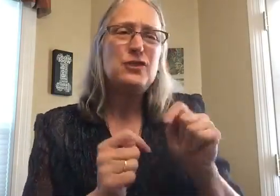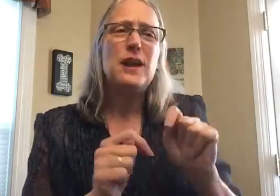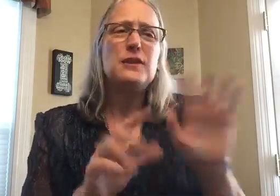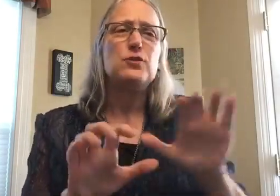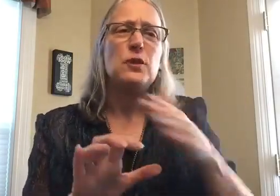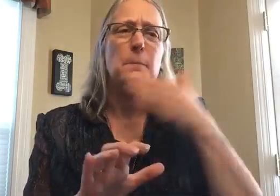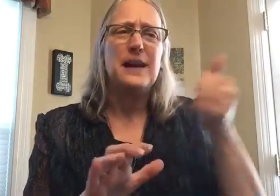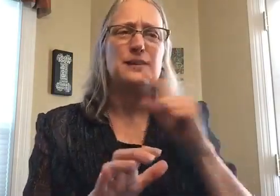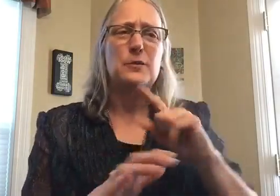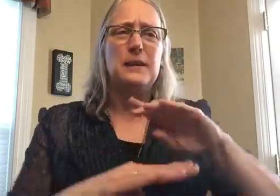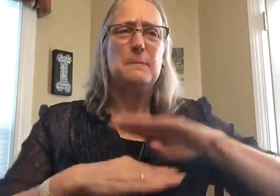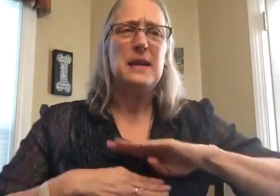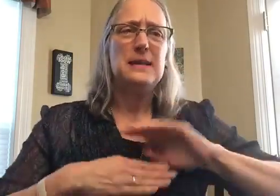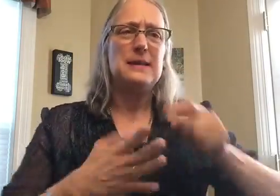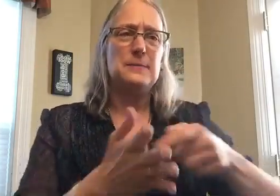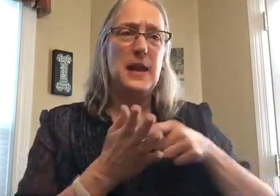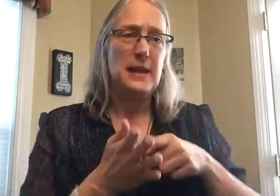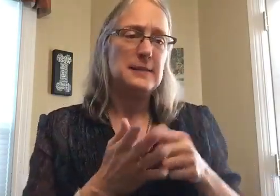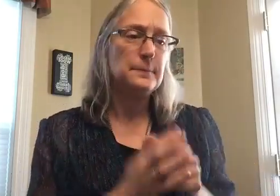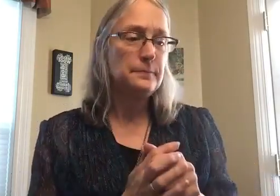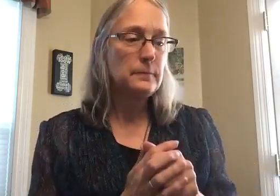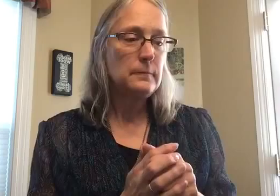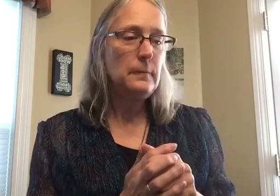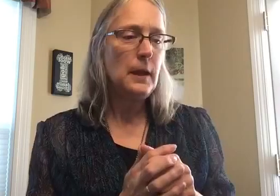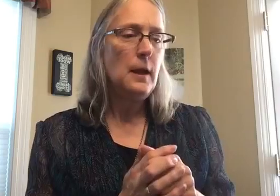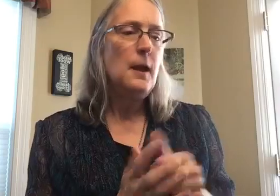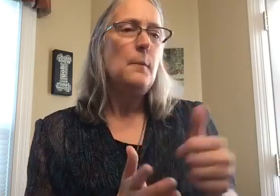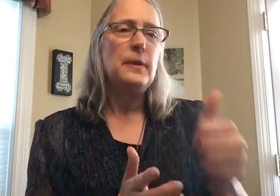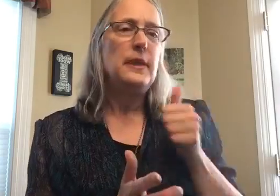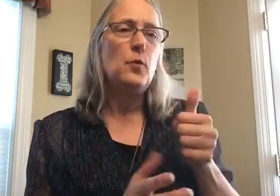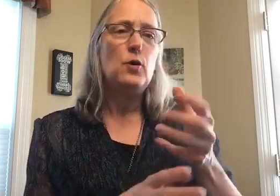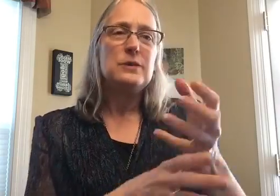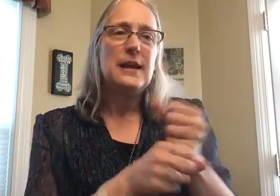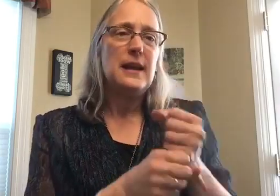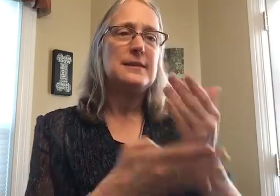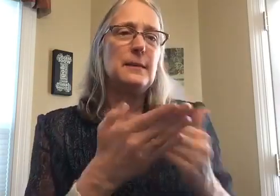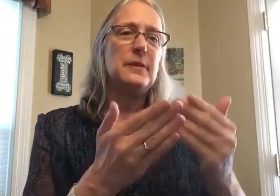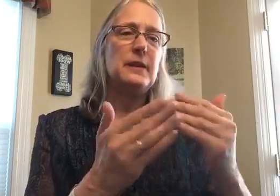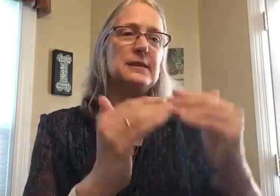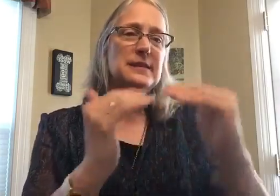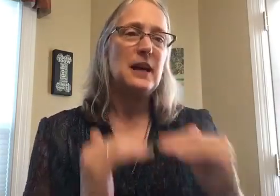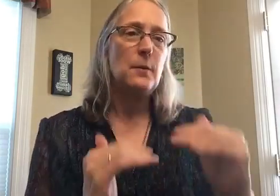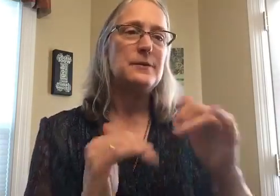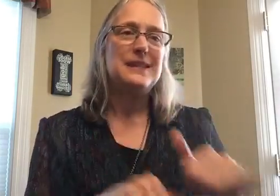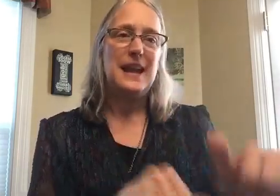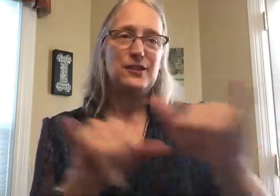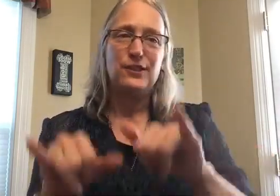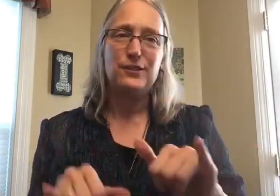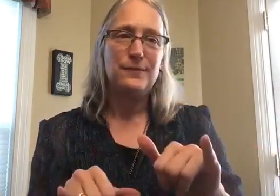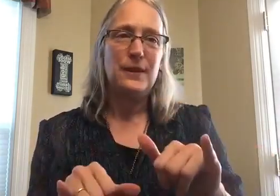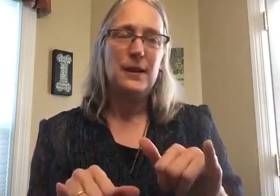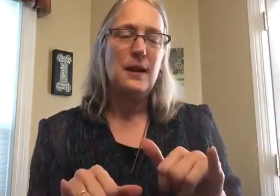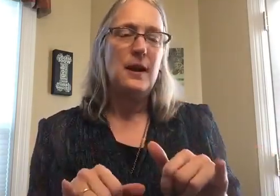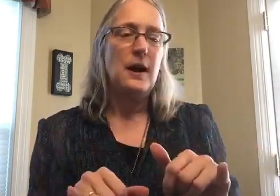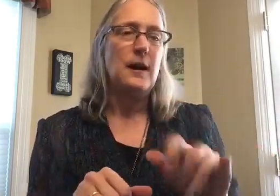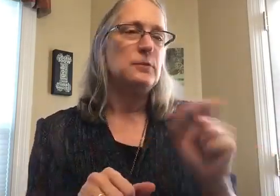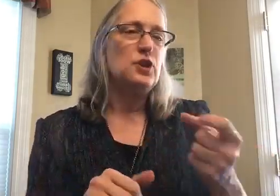to do their best to really meet the demands. But they won't take something substandard just